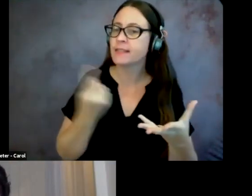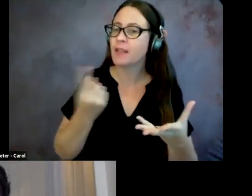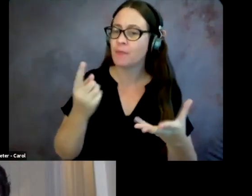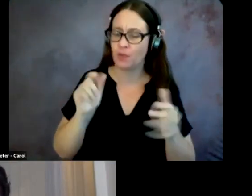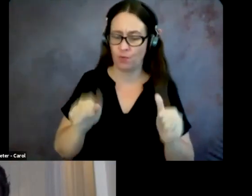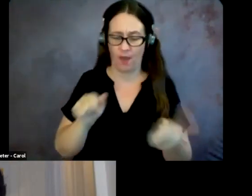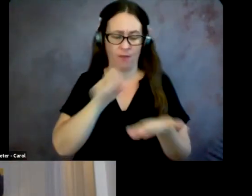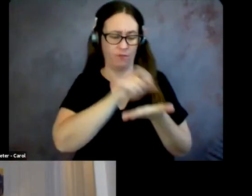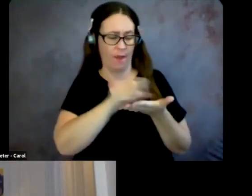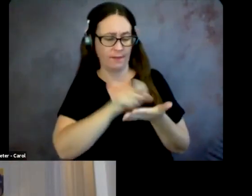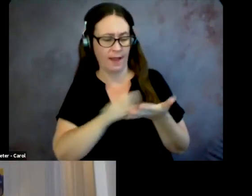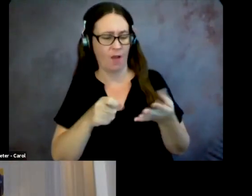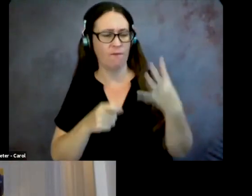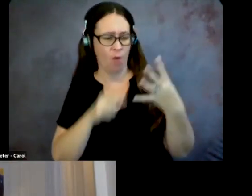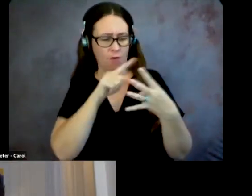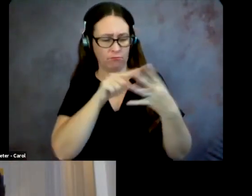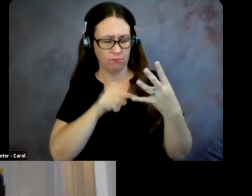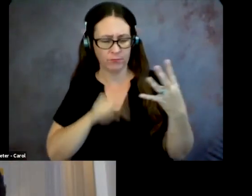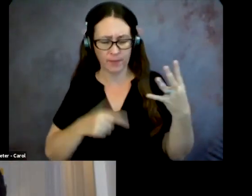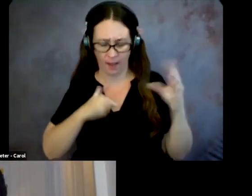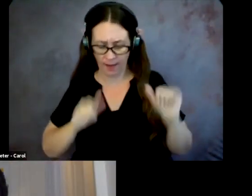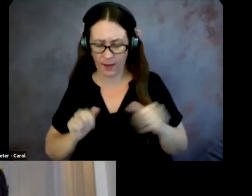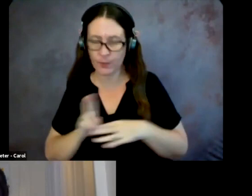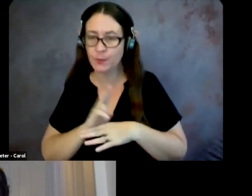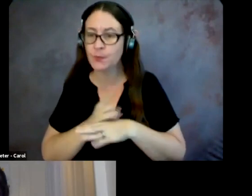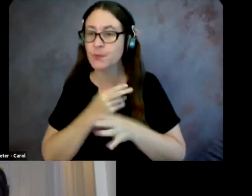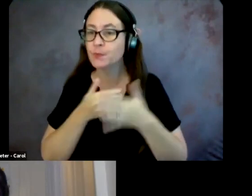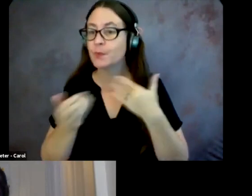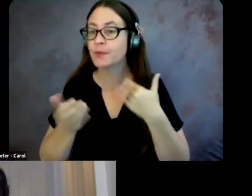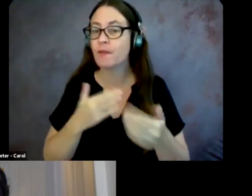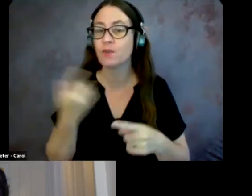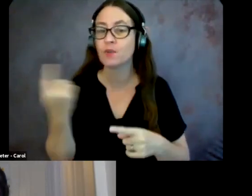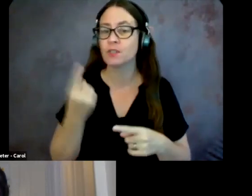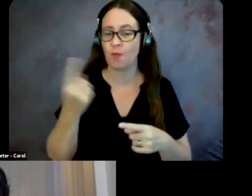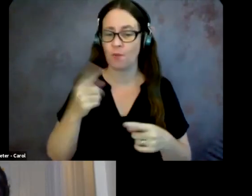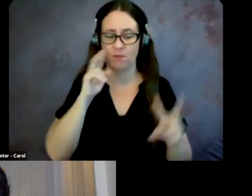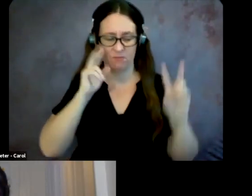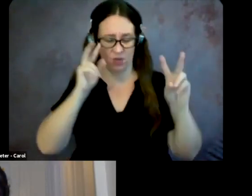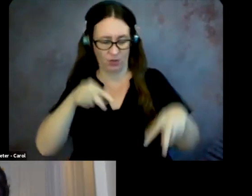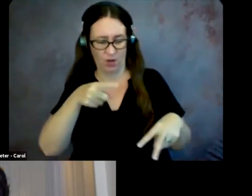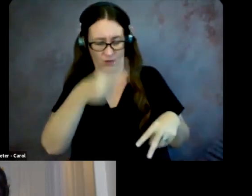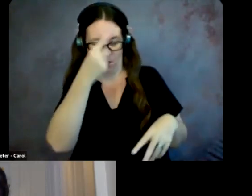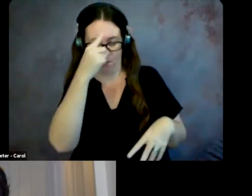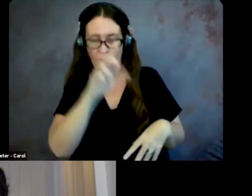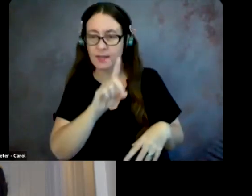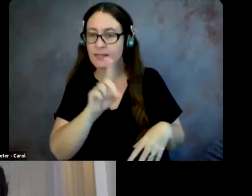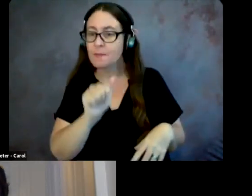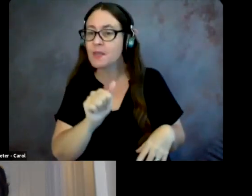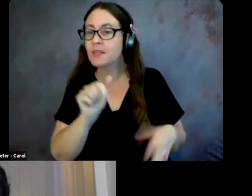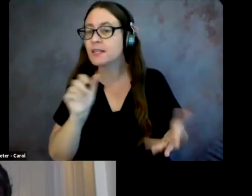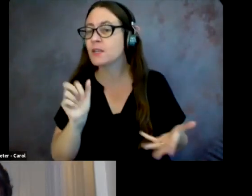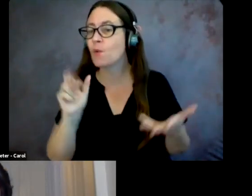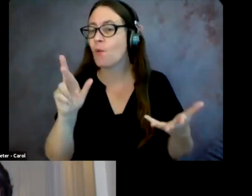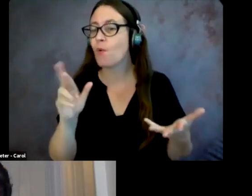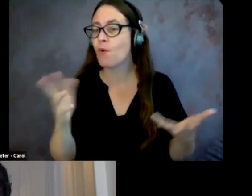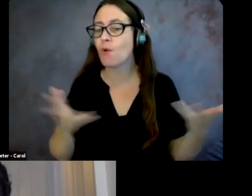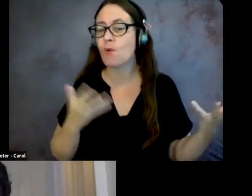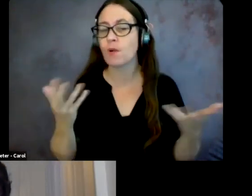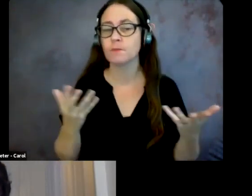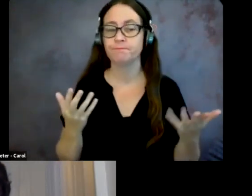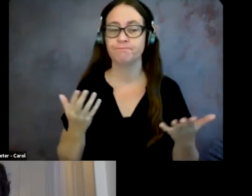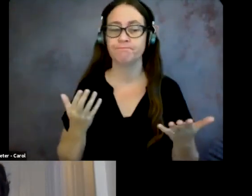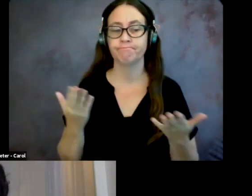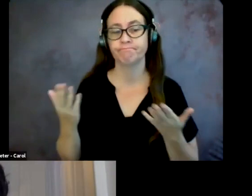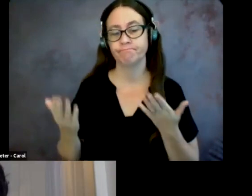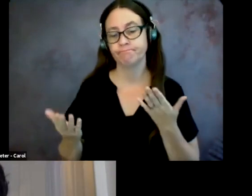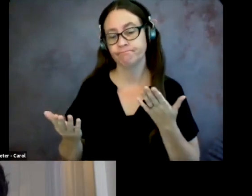and utilize whenever somebody is judging you for your disability, or maybe they're not able